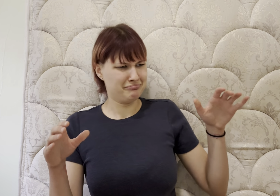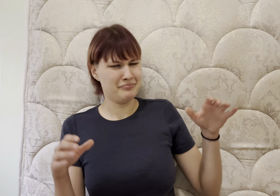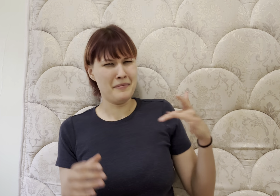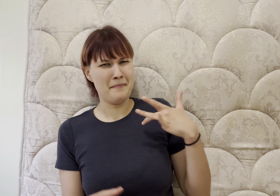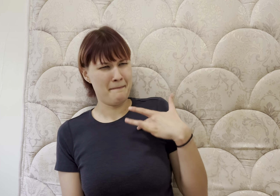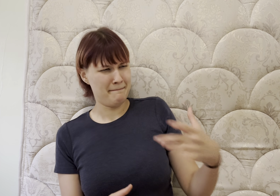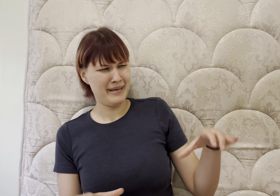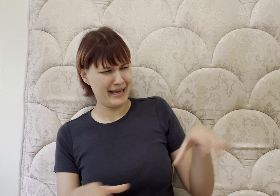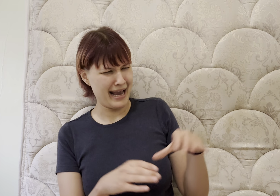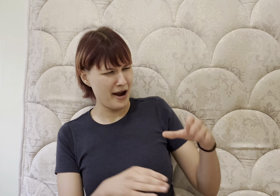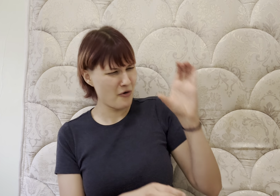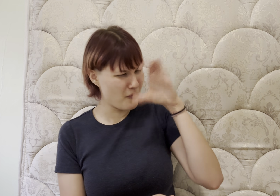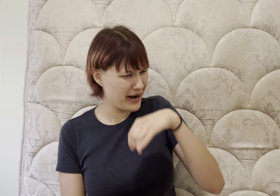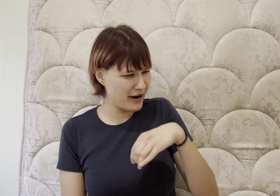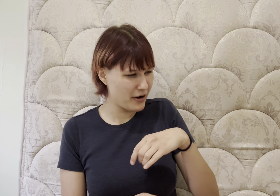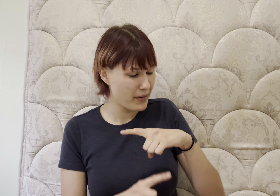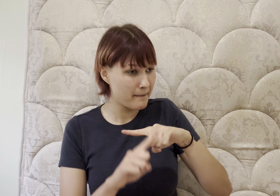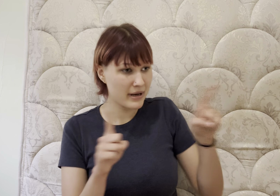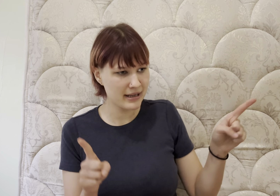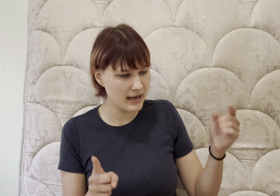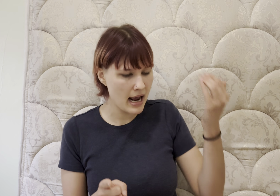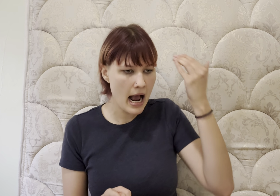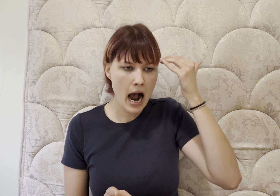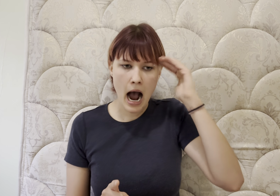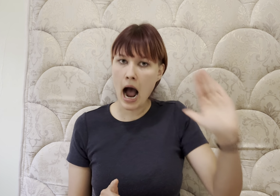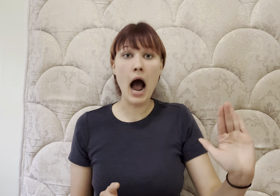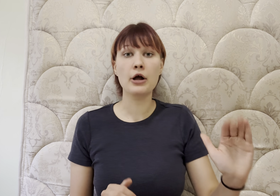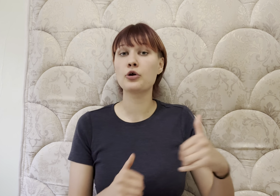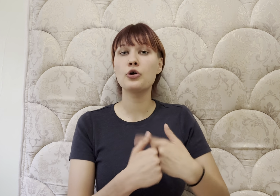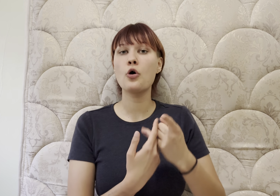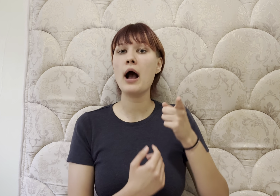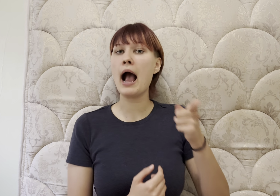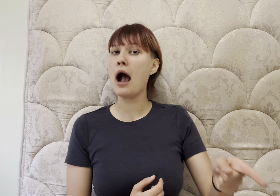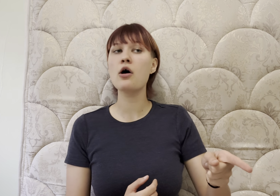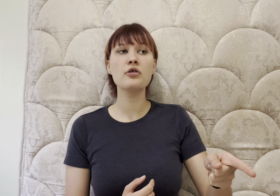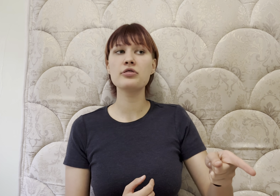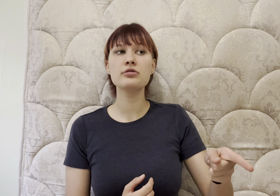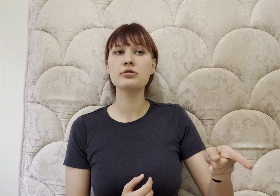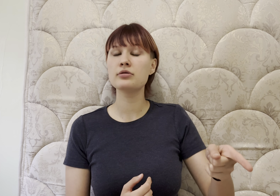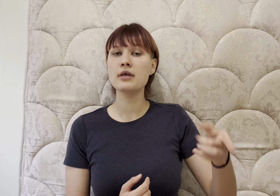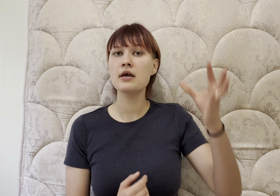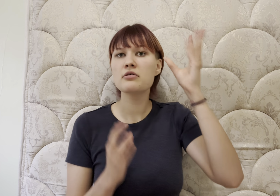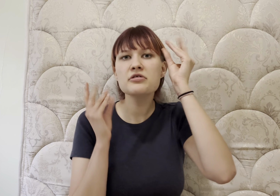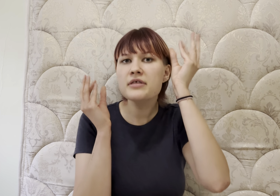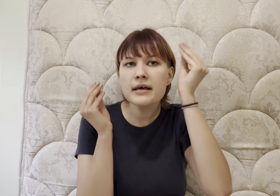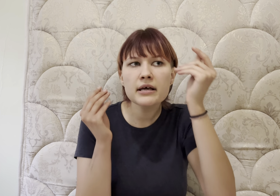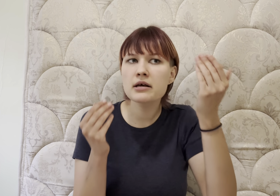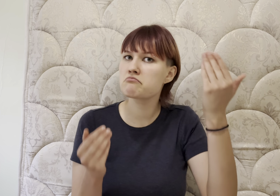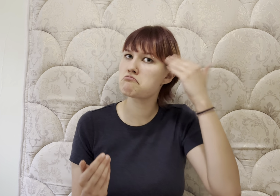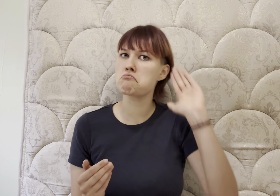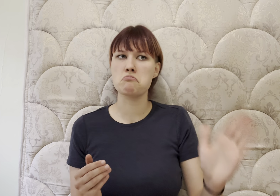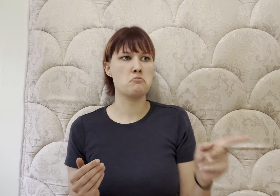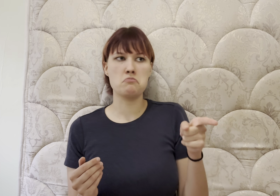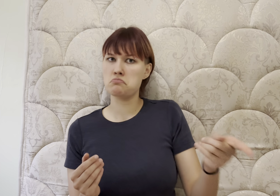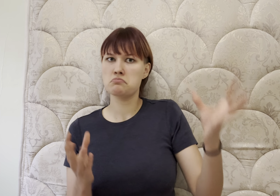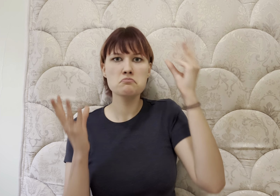all sorts of people with PTSD, people with substance abuse, bipolar disorder, borderline personality disorder, people with